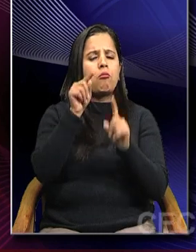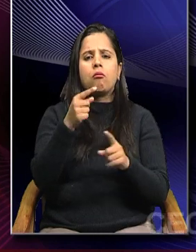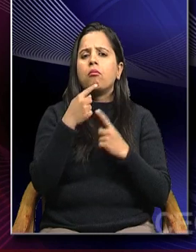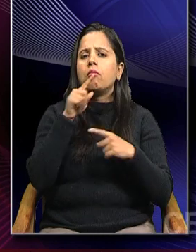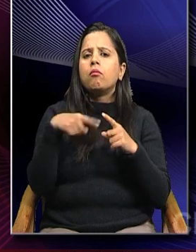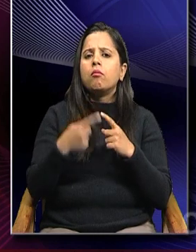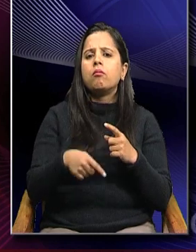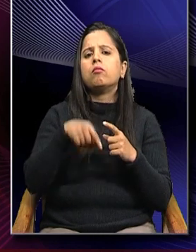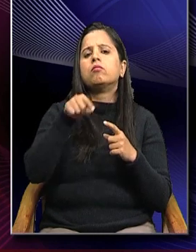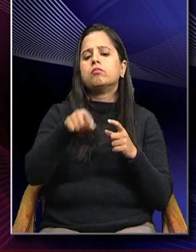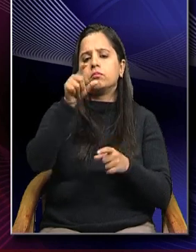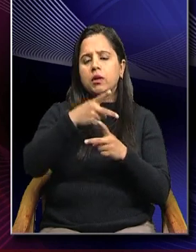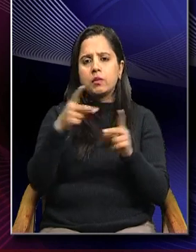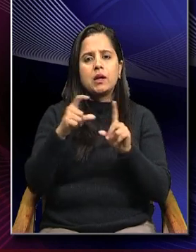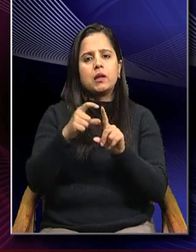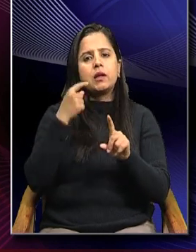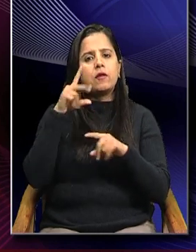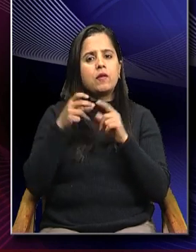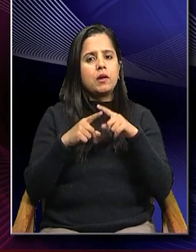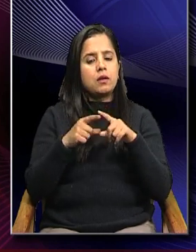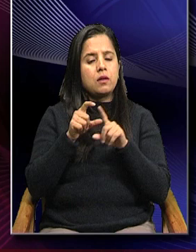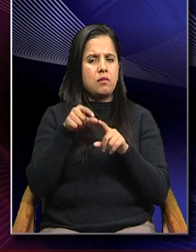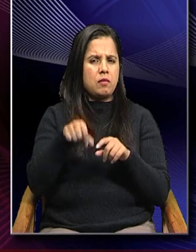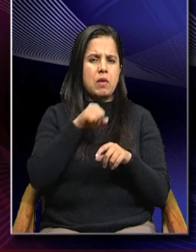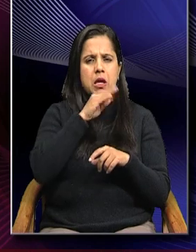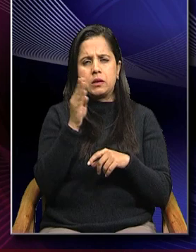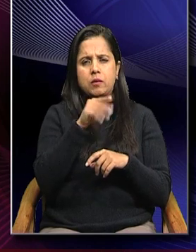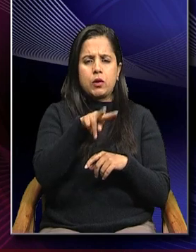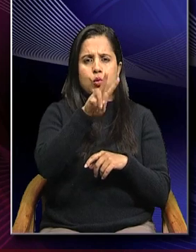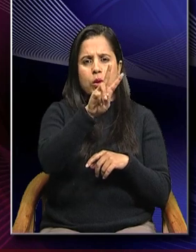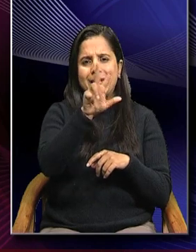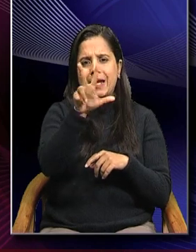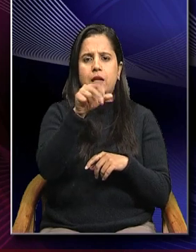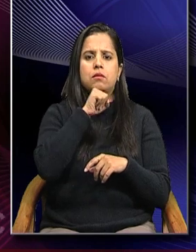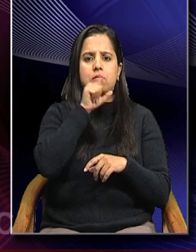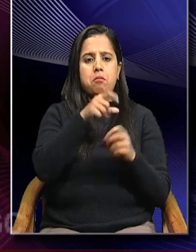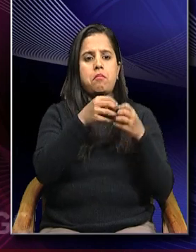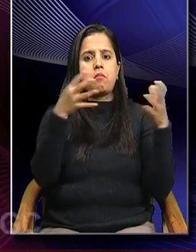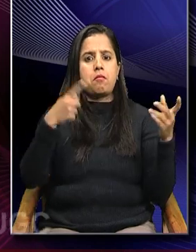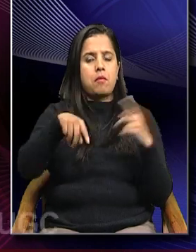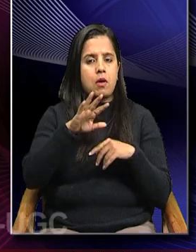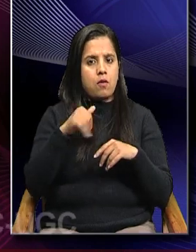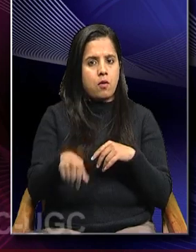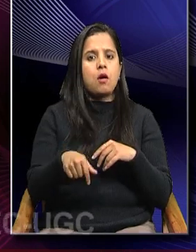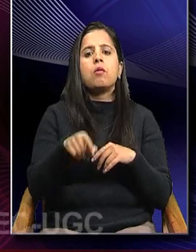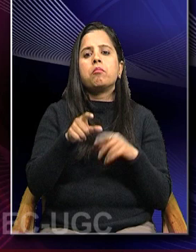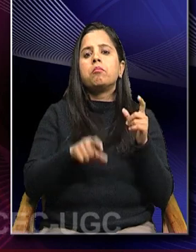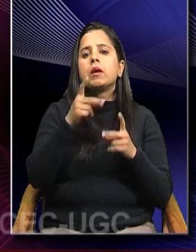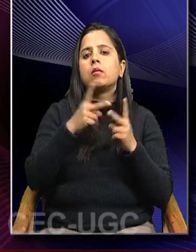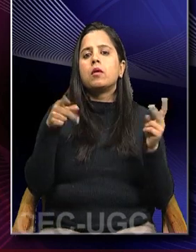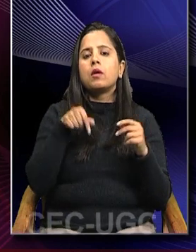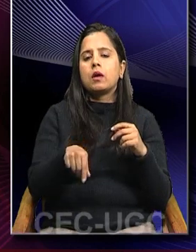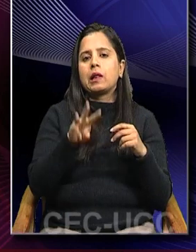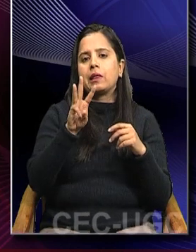about demographic dividend. India has a median age of around 28 years, with a significant proportion of the population being